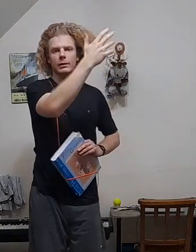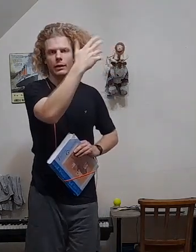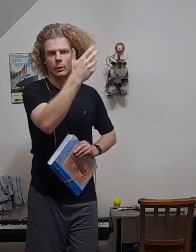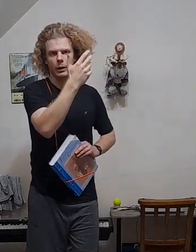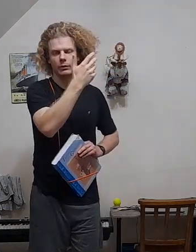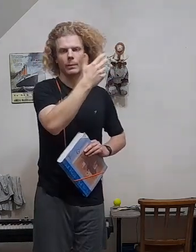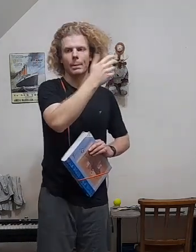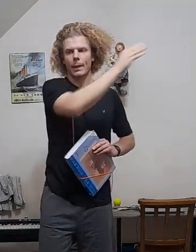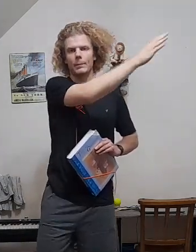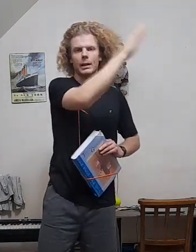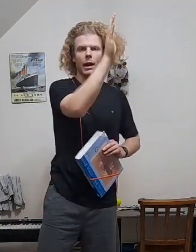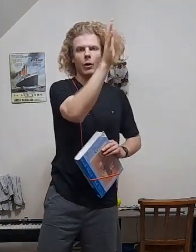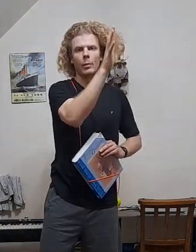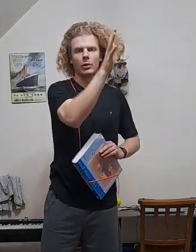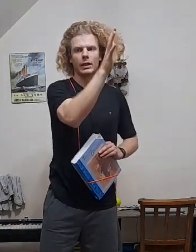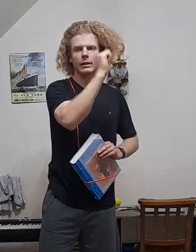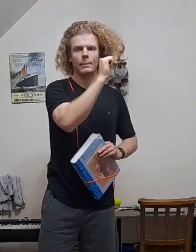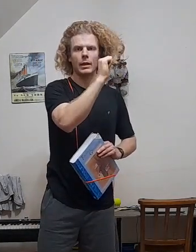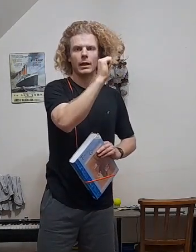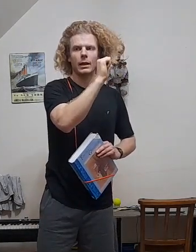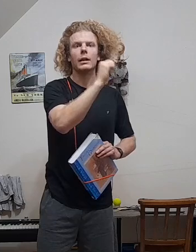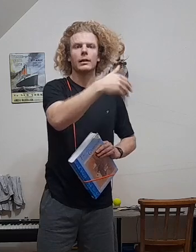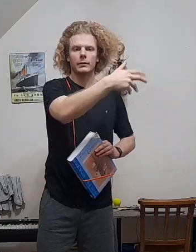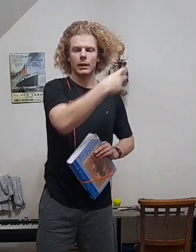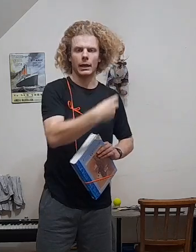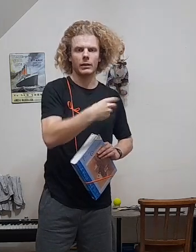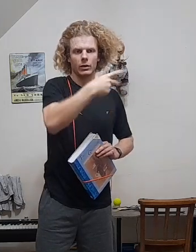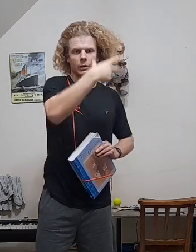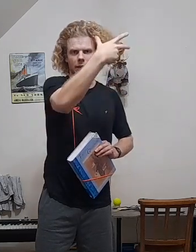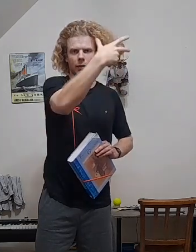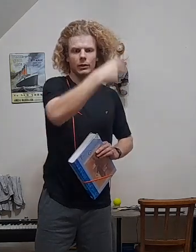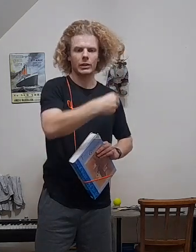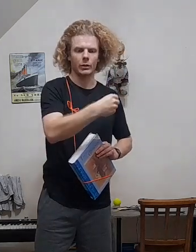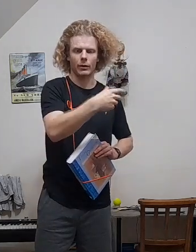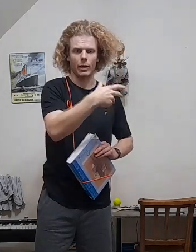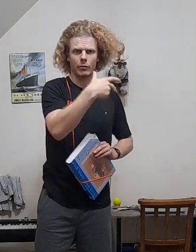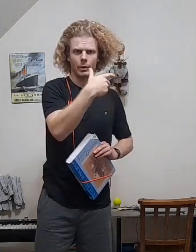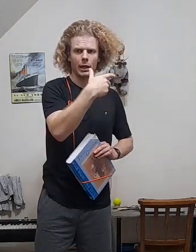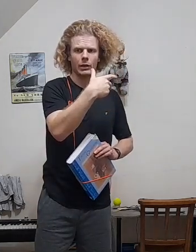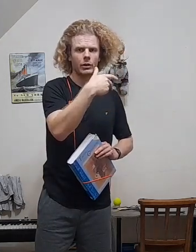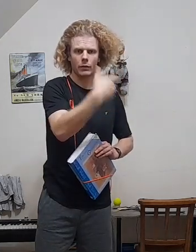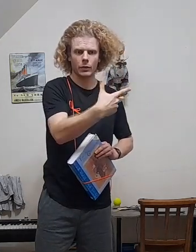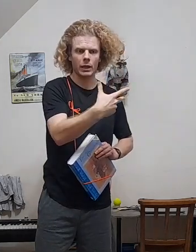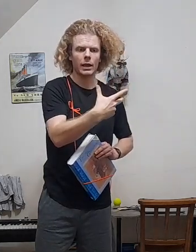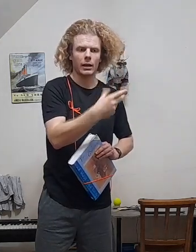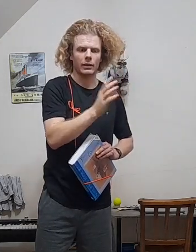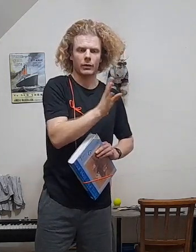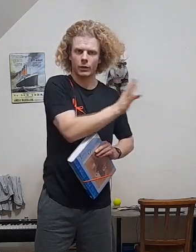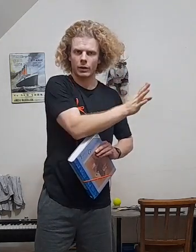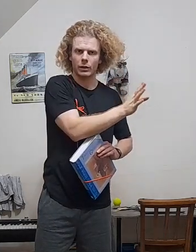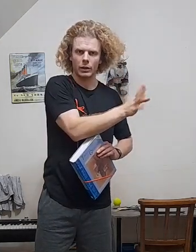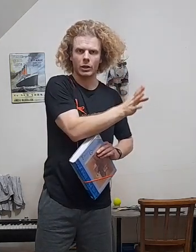far away from being a whole mole in it. And that's always a tenfold. So if you have pH 3, it is the third digit after